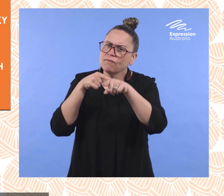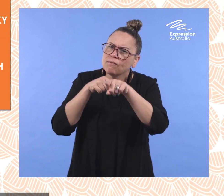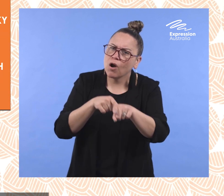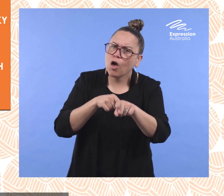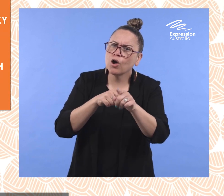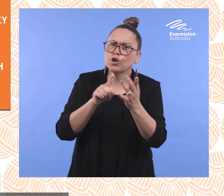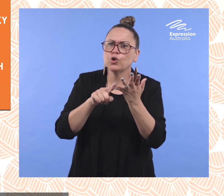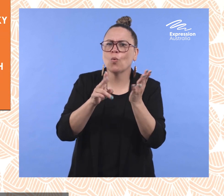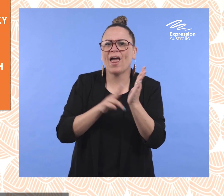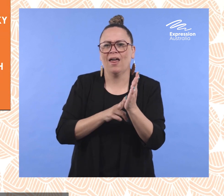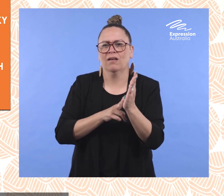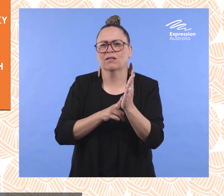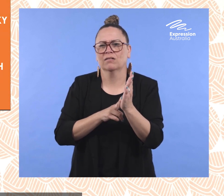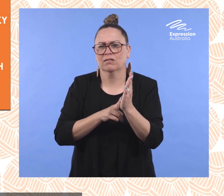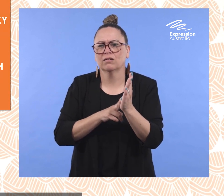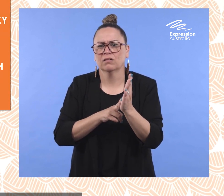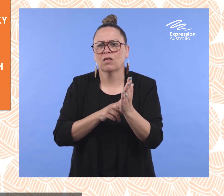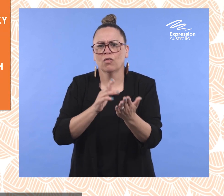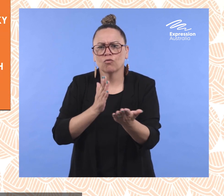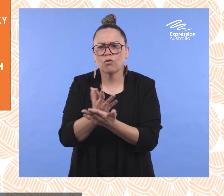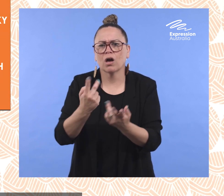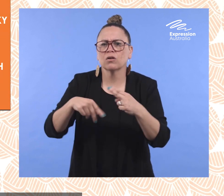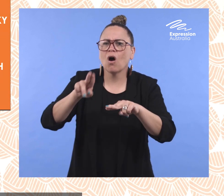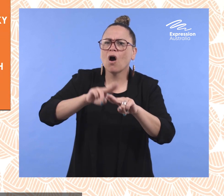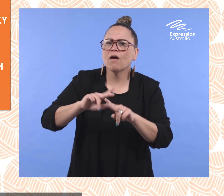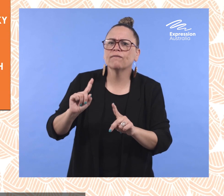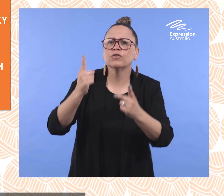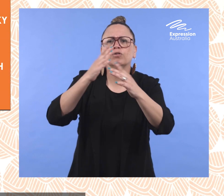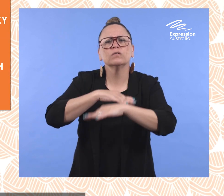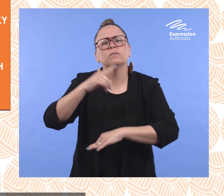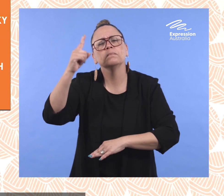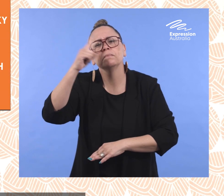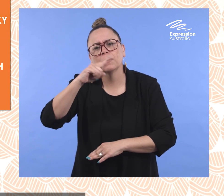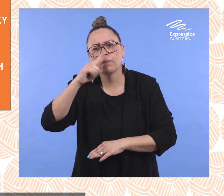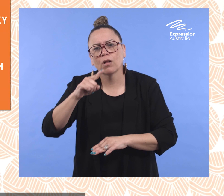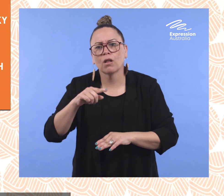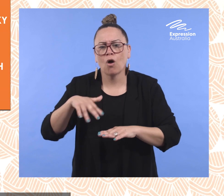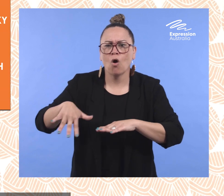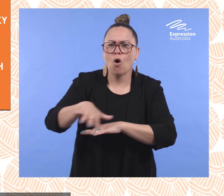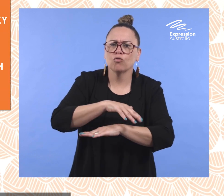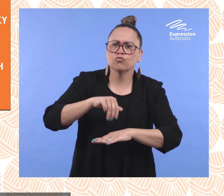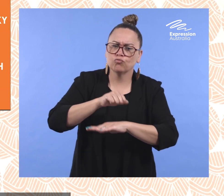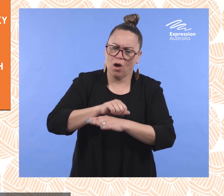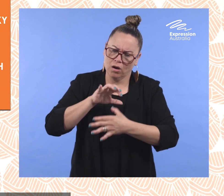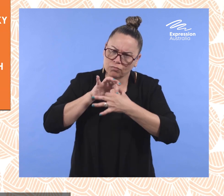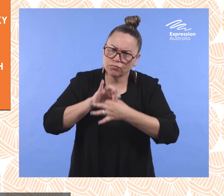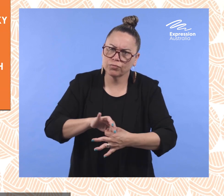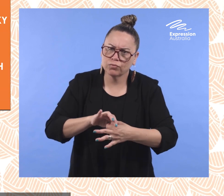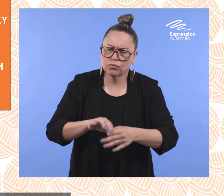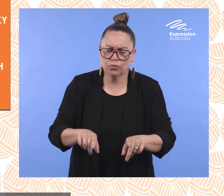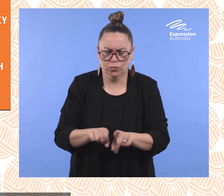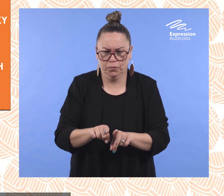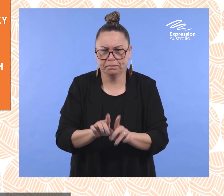they all follow the international standards of the United Nations Declaration of the Rights of Indigenous People, which we're party to as